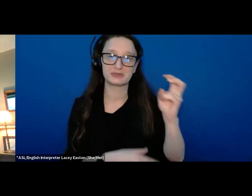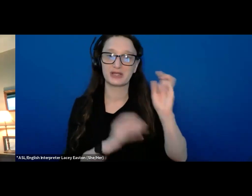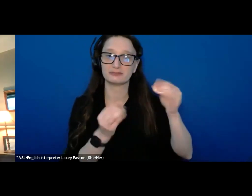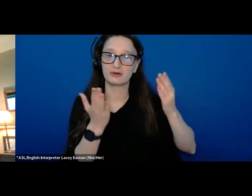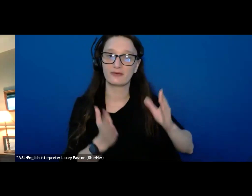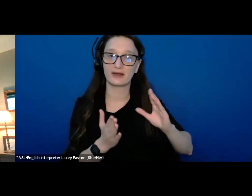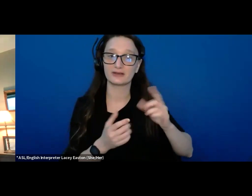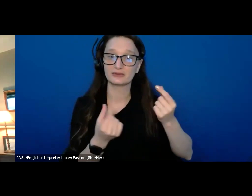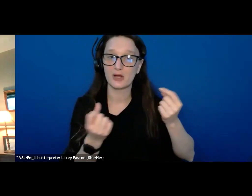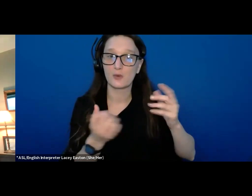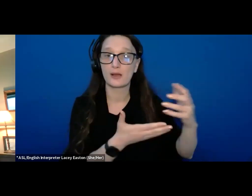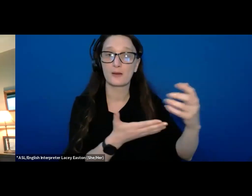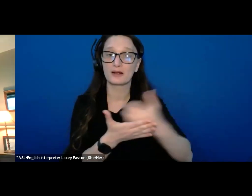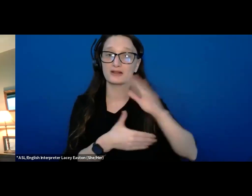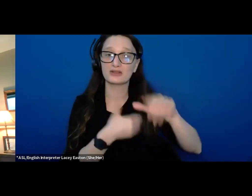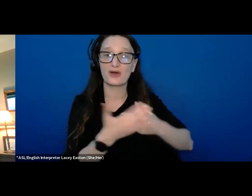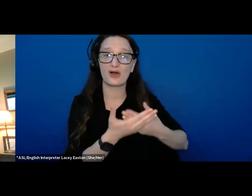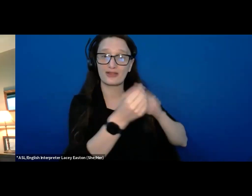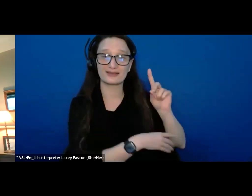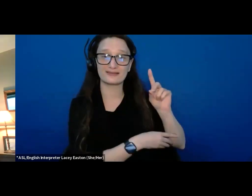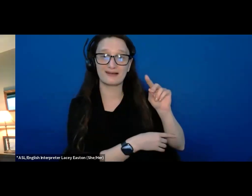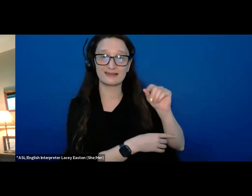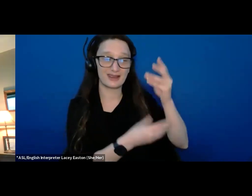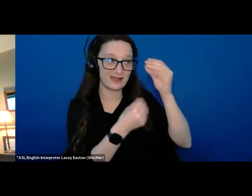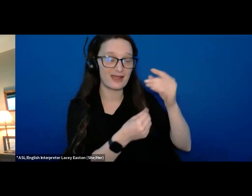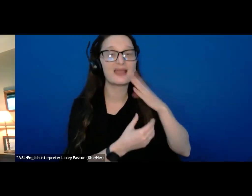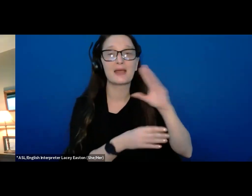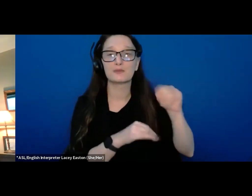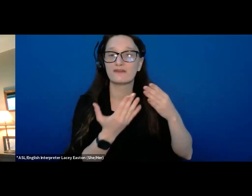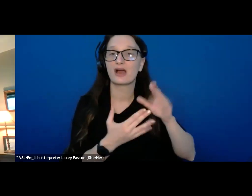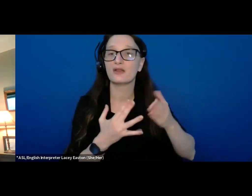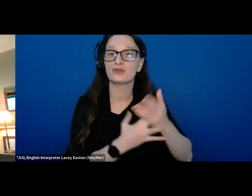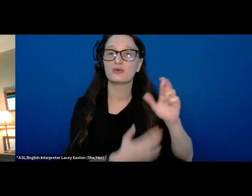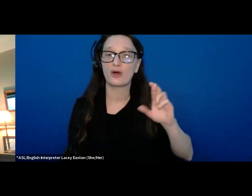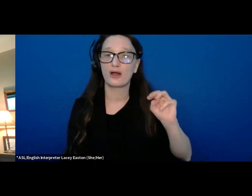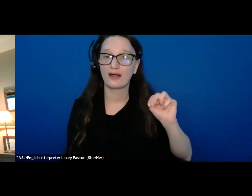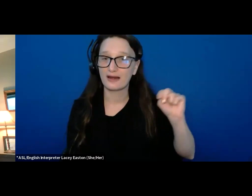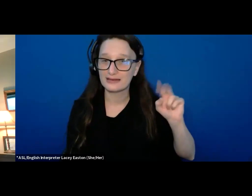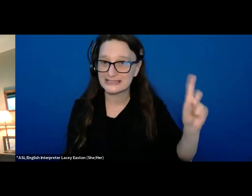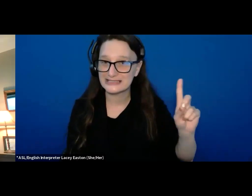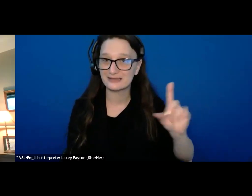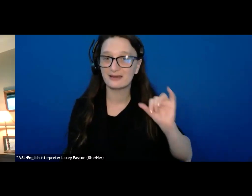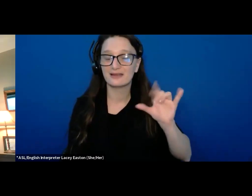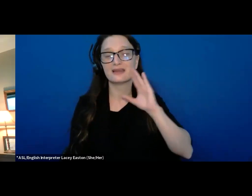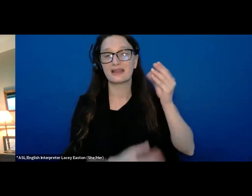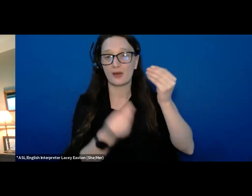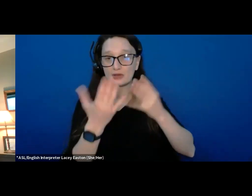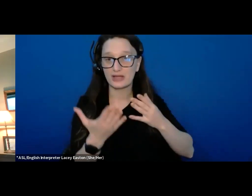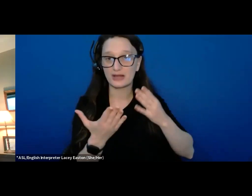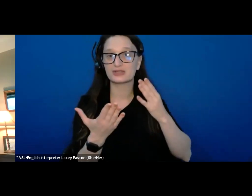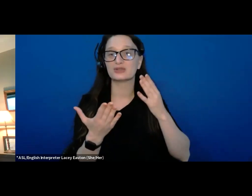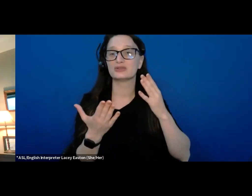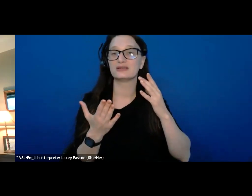and being able to provide the data through R&D allows us to show why the rate study methodology